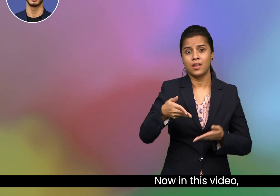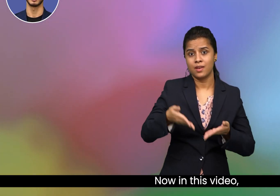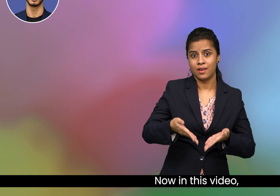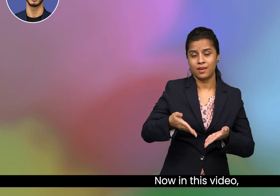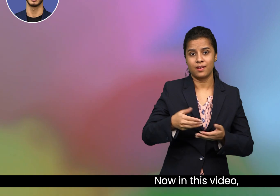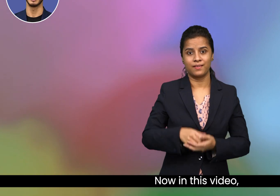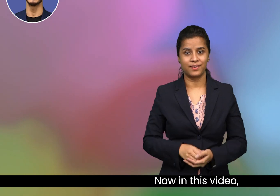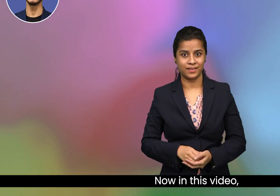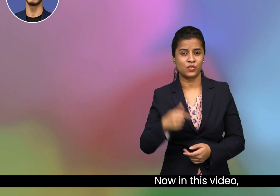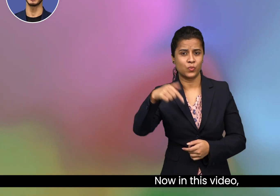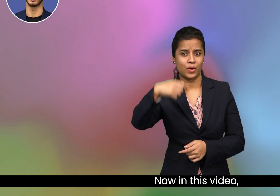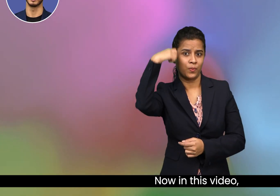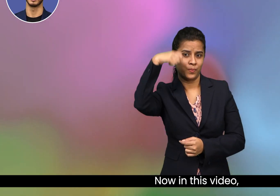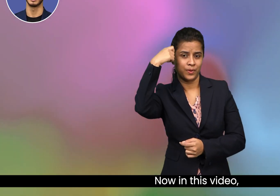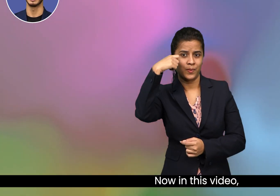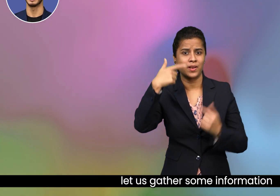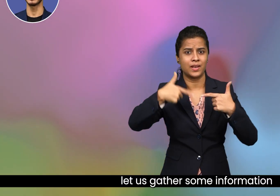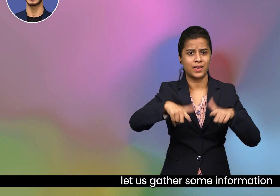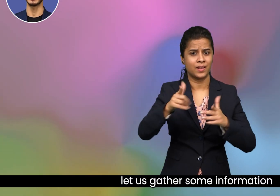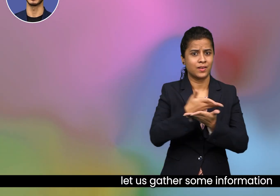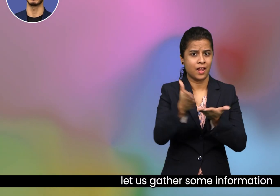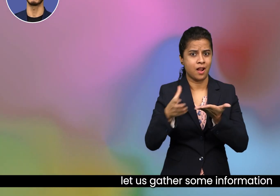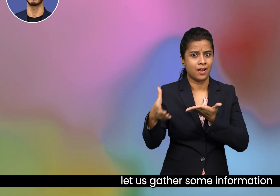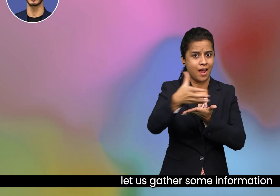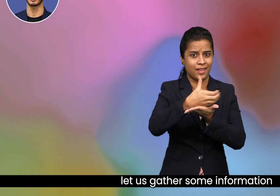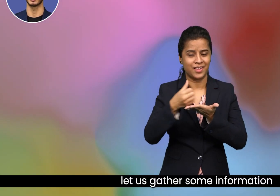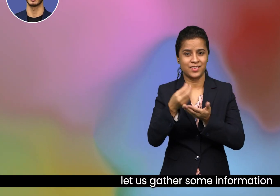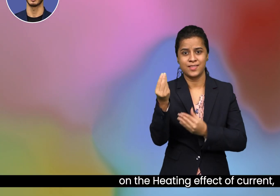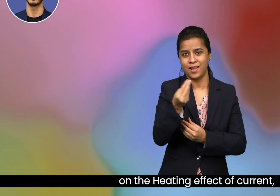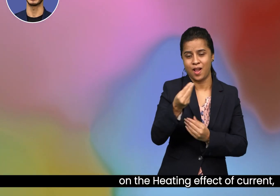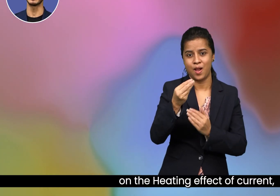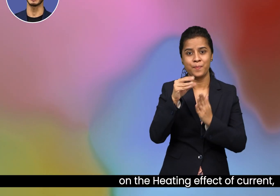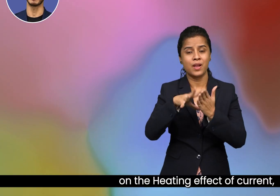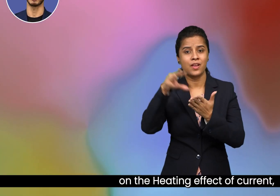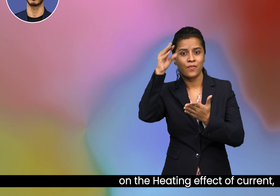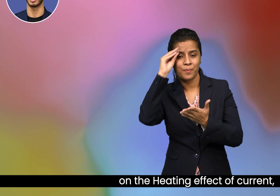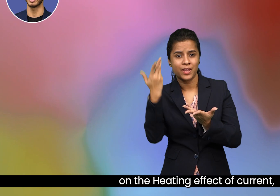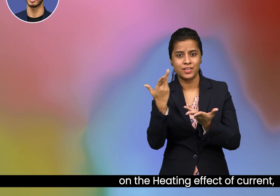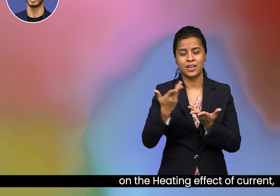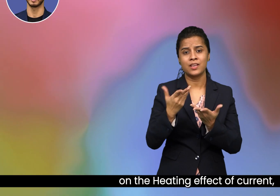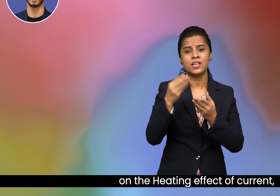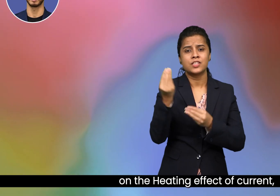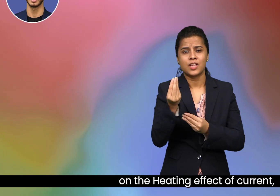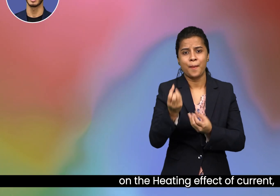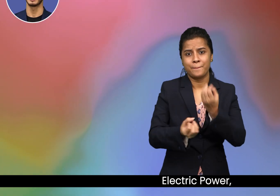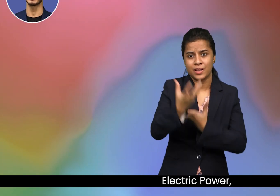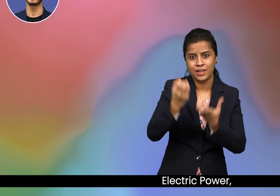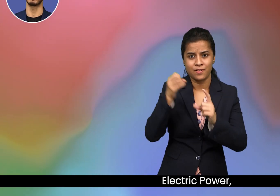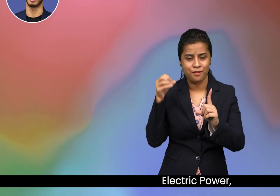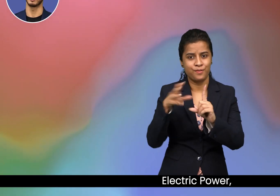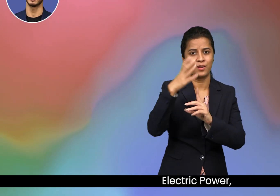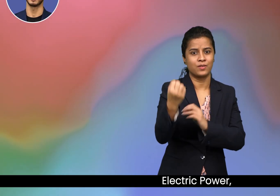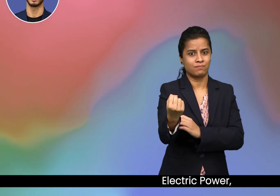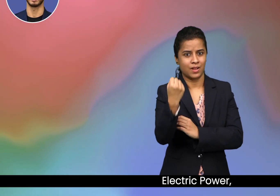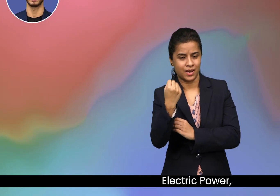Now, in this video, let us gather some information on the heating effect of current,